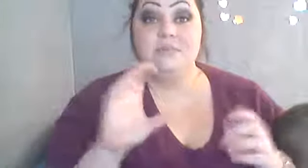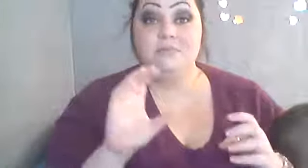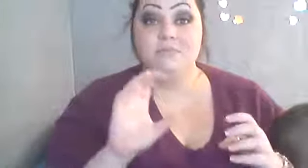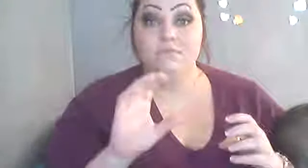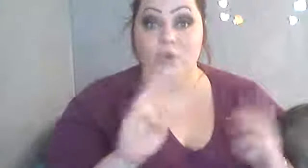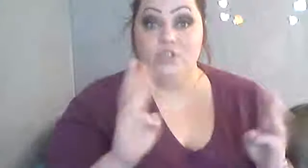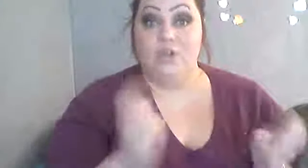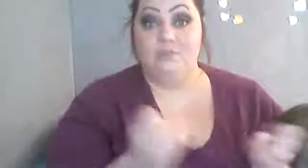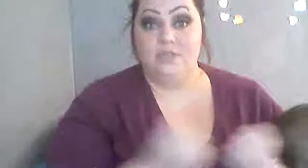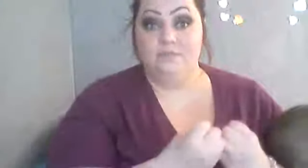STEAM workshops.